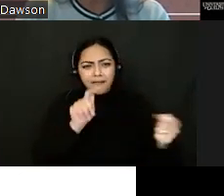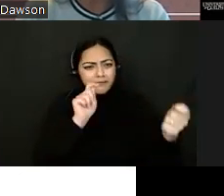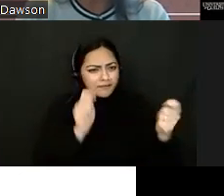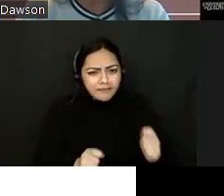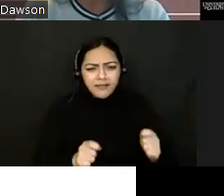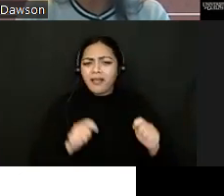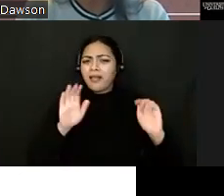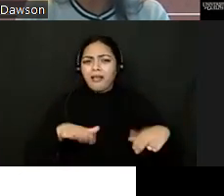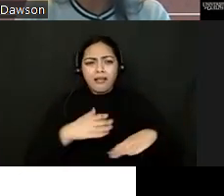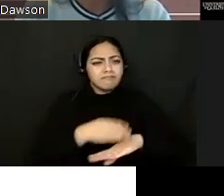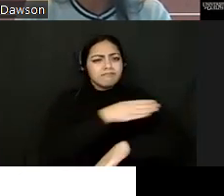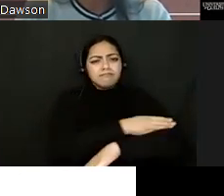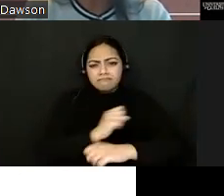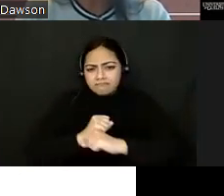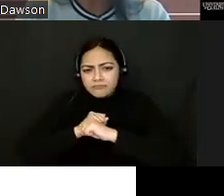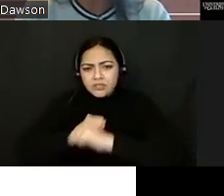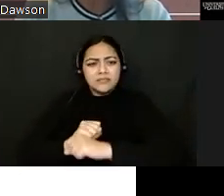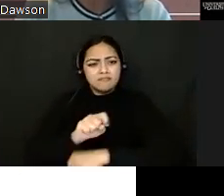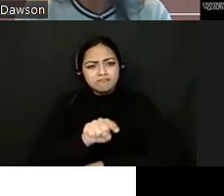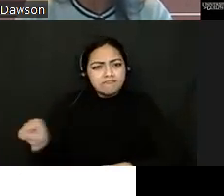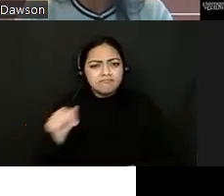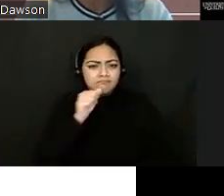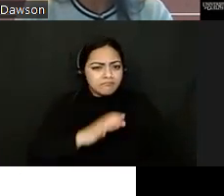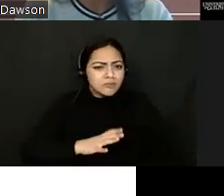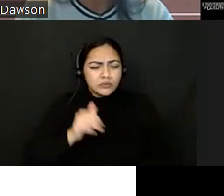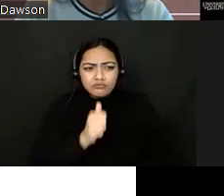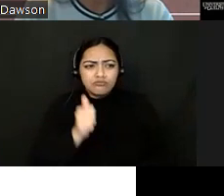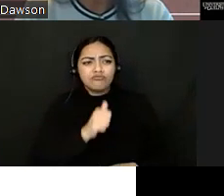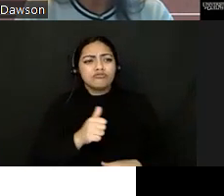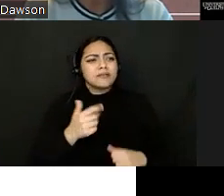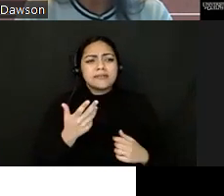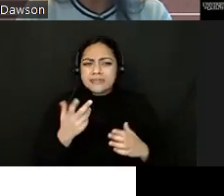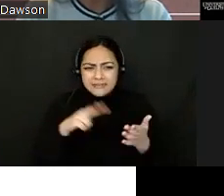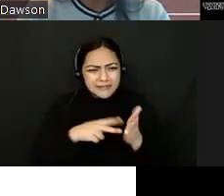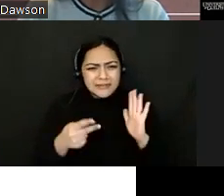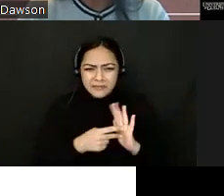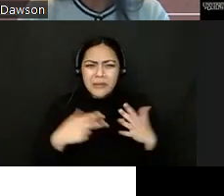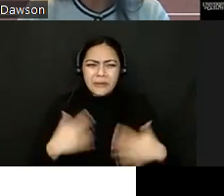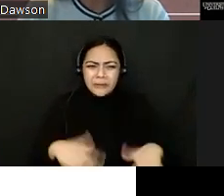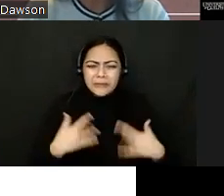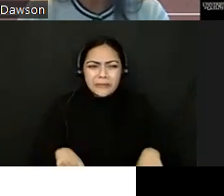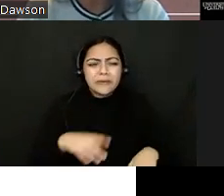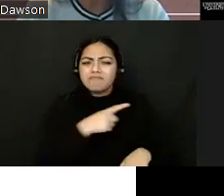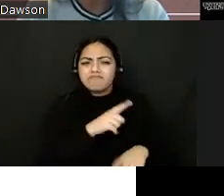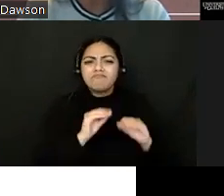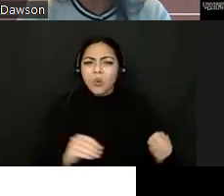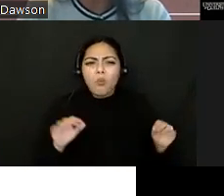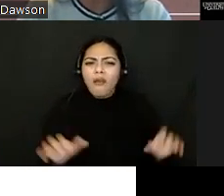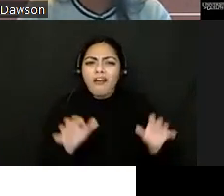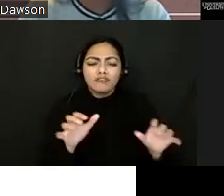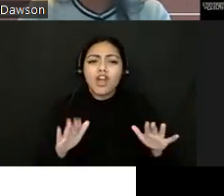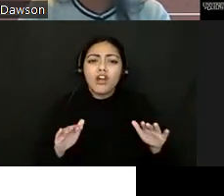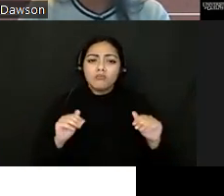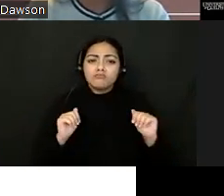perpetrate femicide. This impunity comes from lack of action or no action, which is the case in some